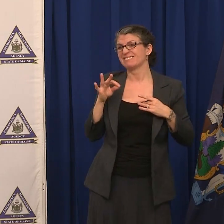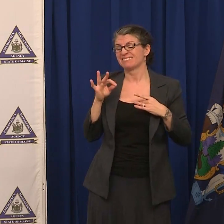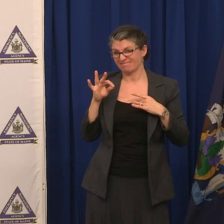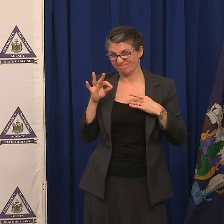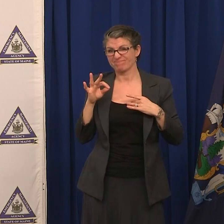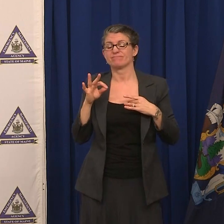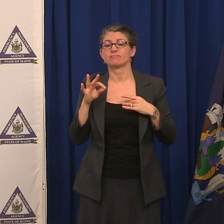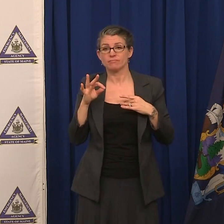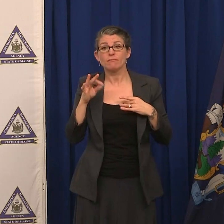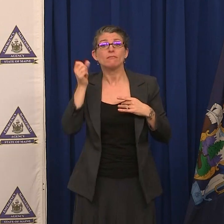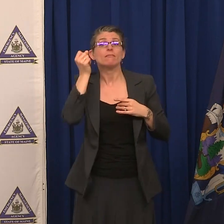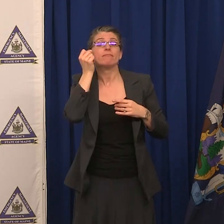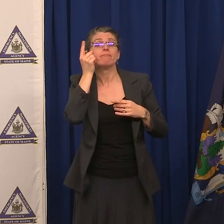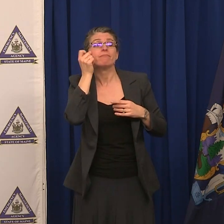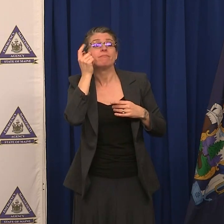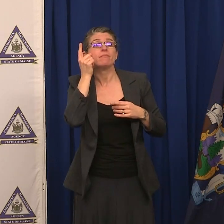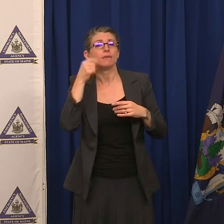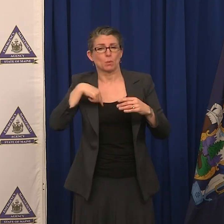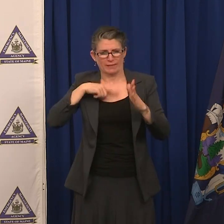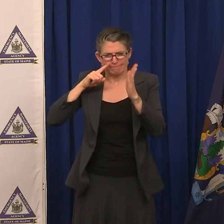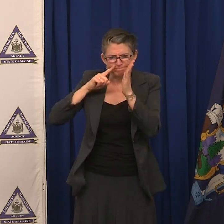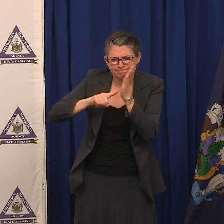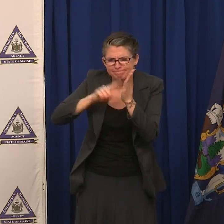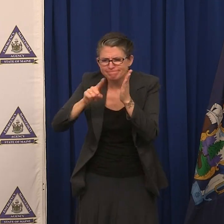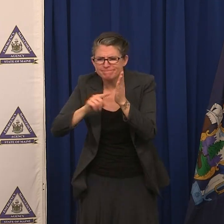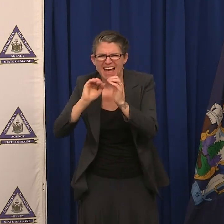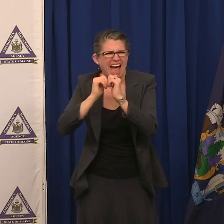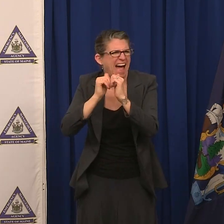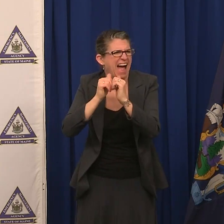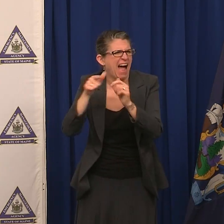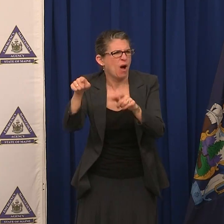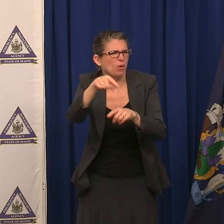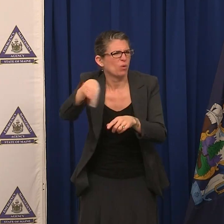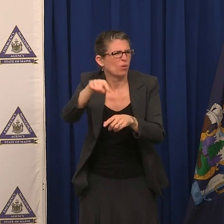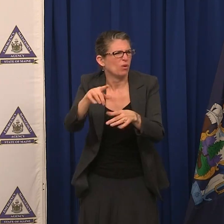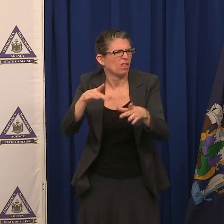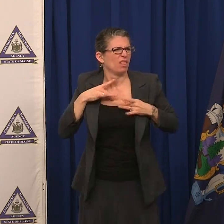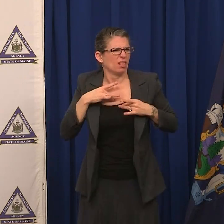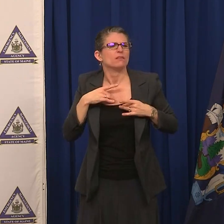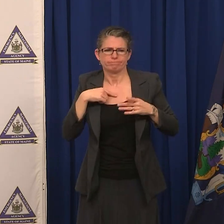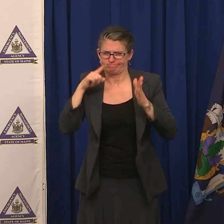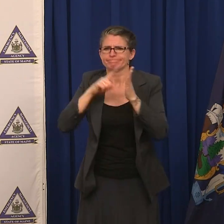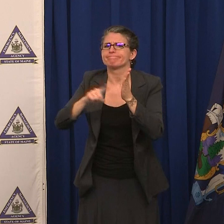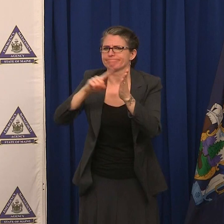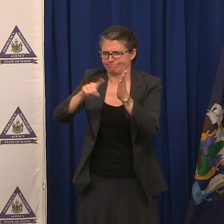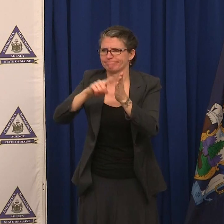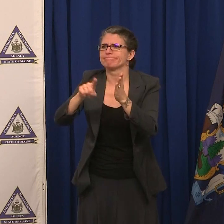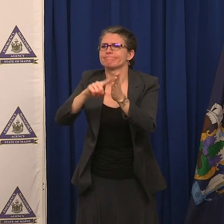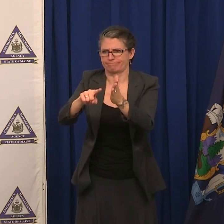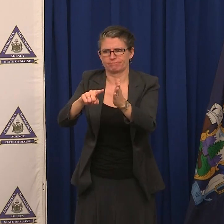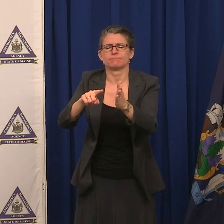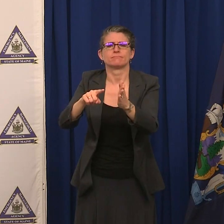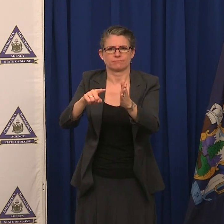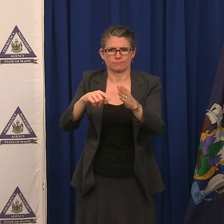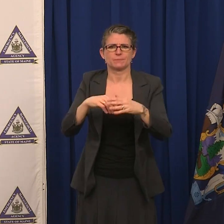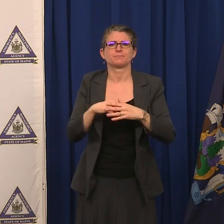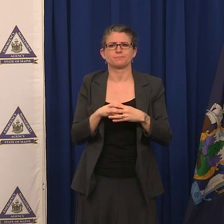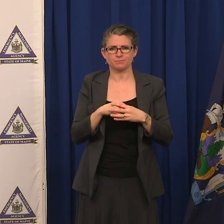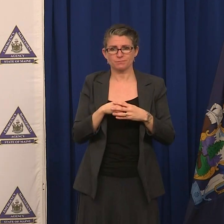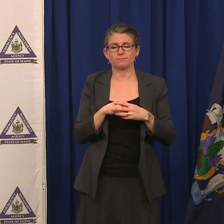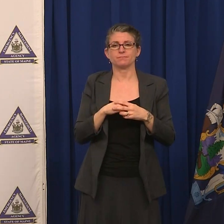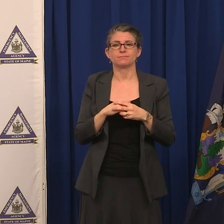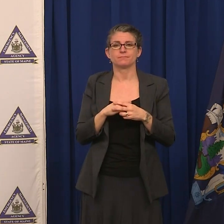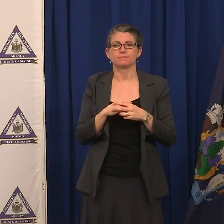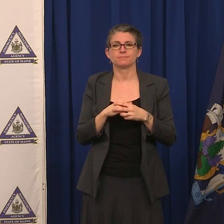to try to determine where any individual may have been infected from. But given that we've detected community